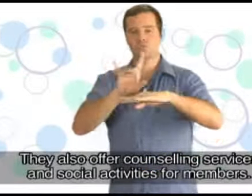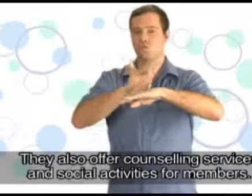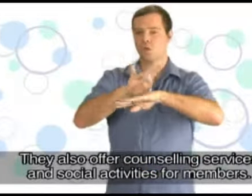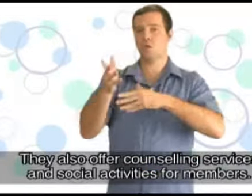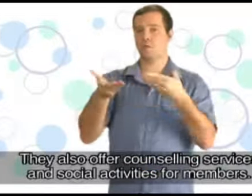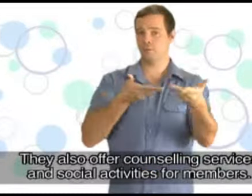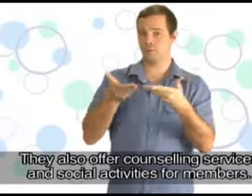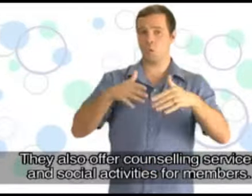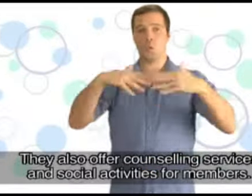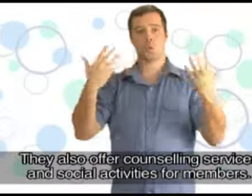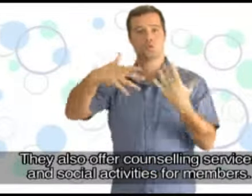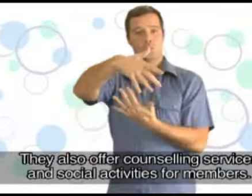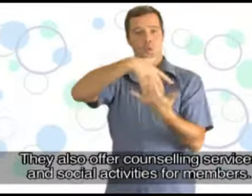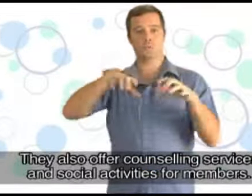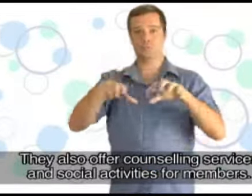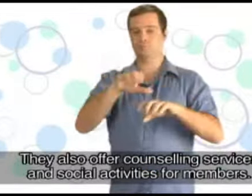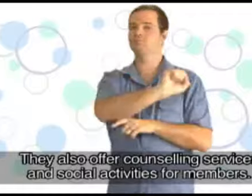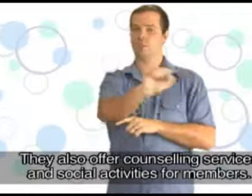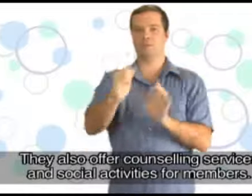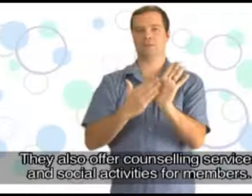They also offer counselling services and social activities for members.